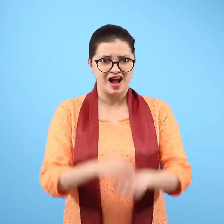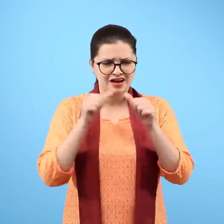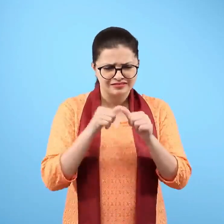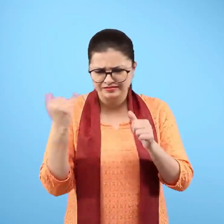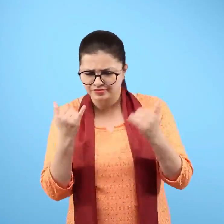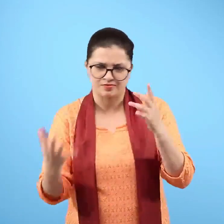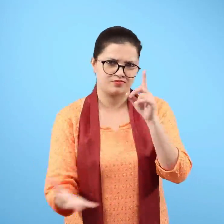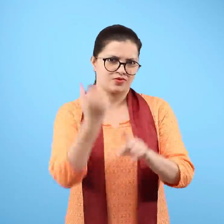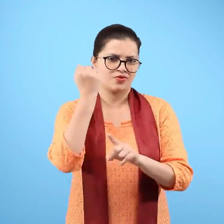Find out.